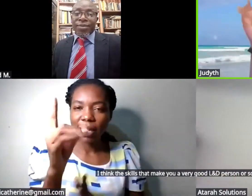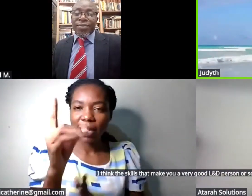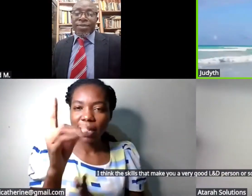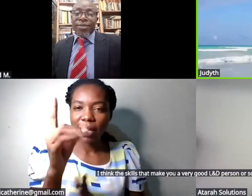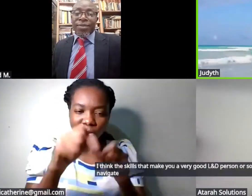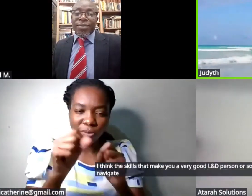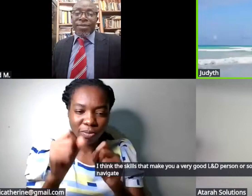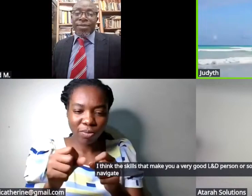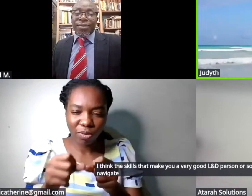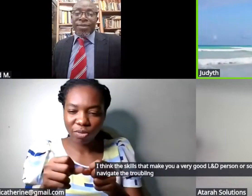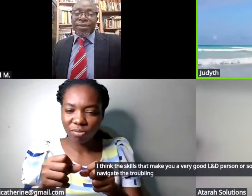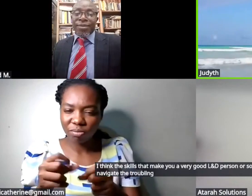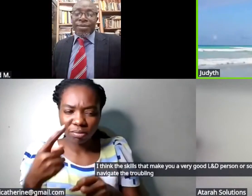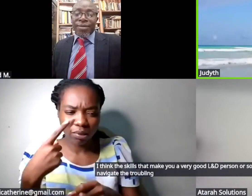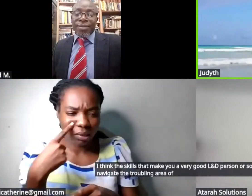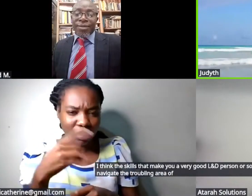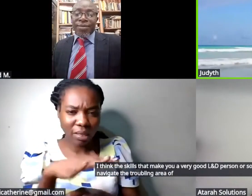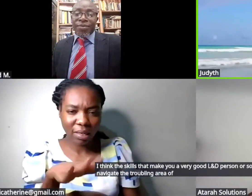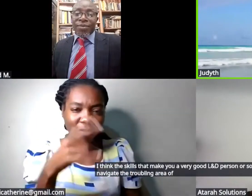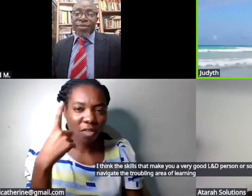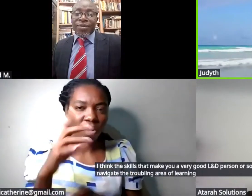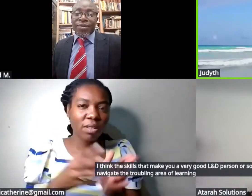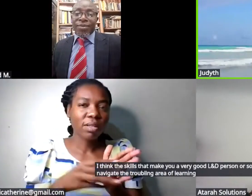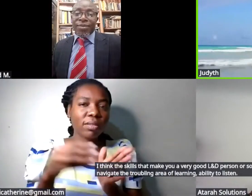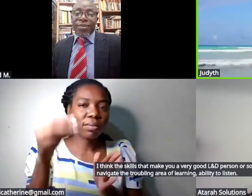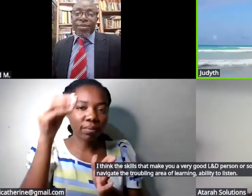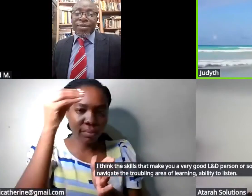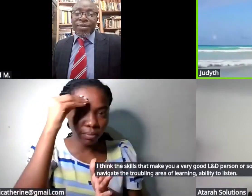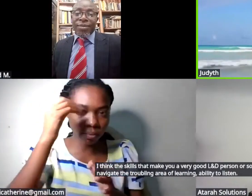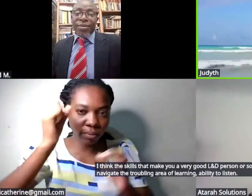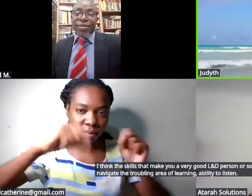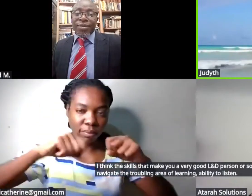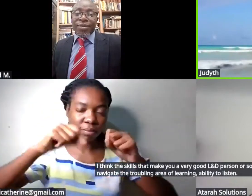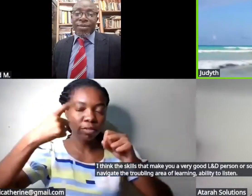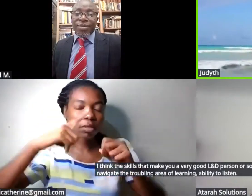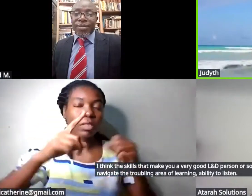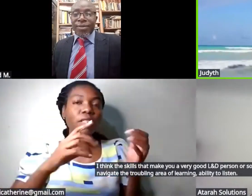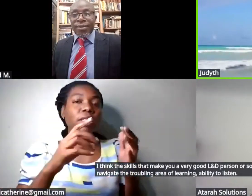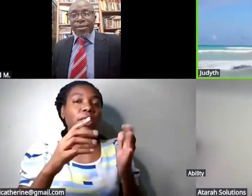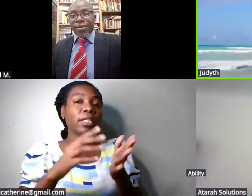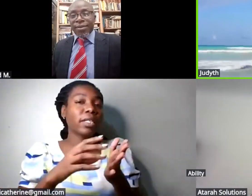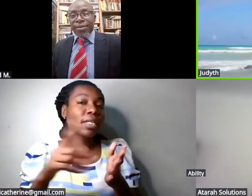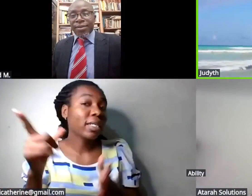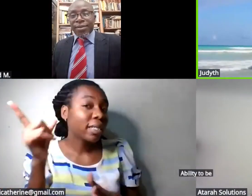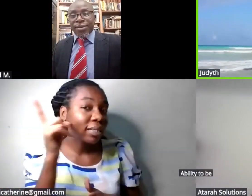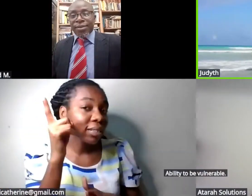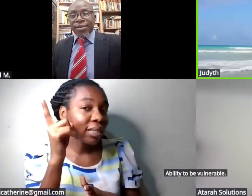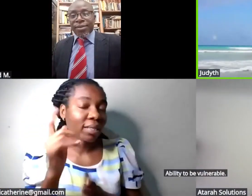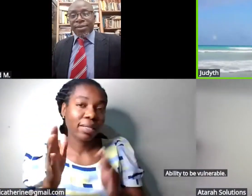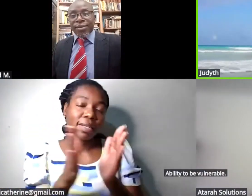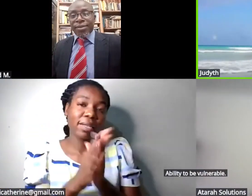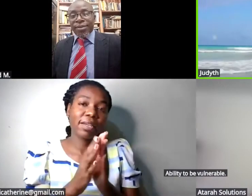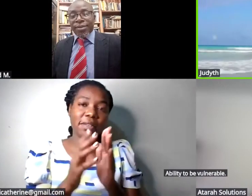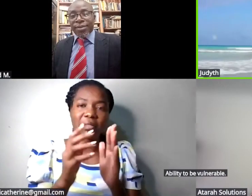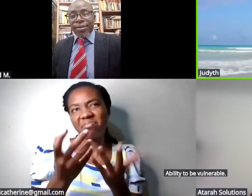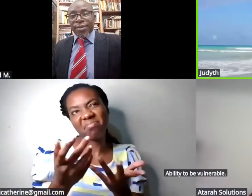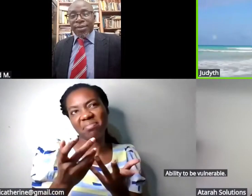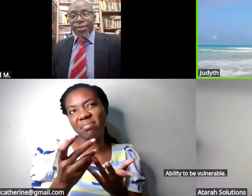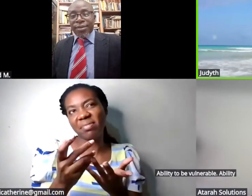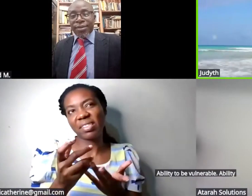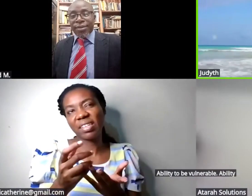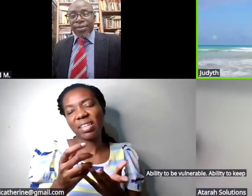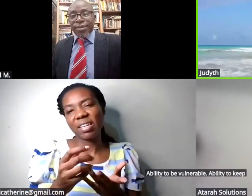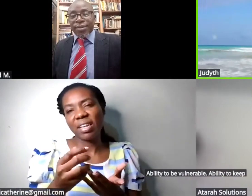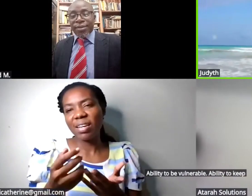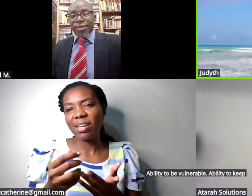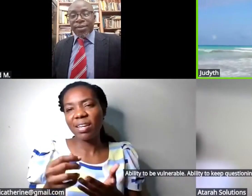troubling area of learning: ability to listen, ability to be vulnerable, ability to keep questioning